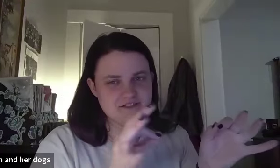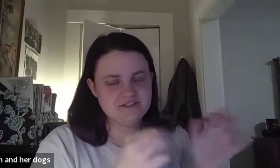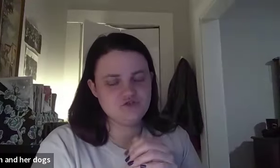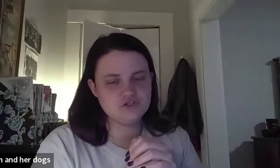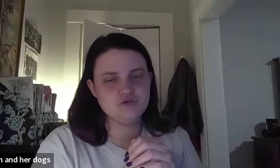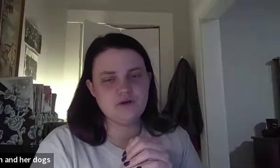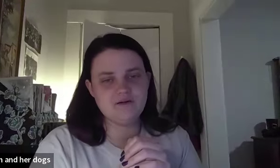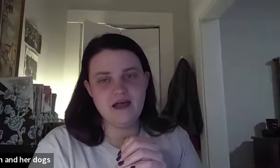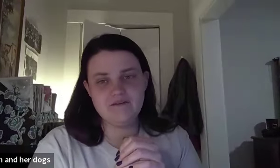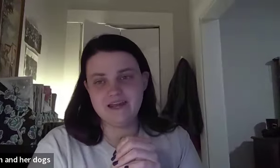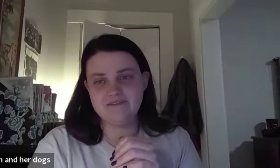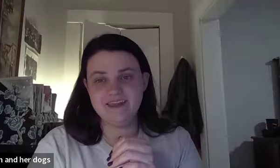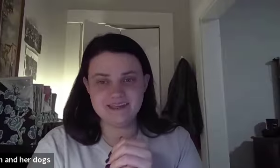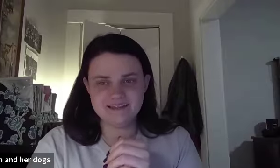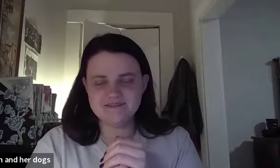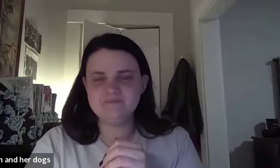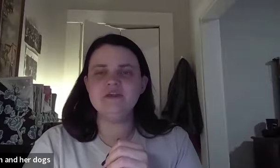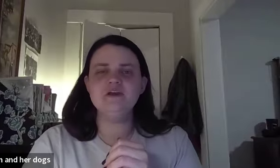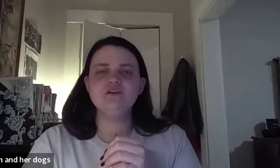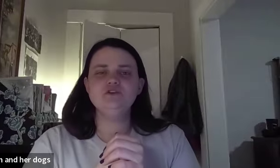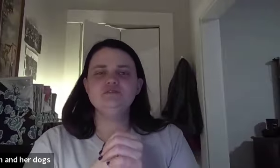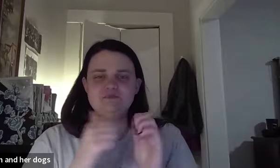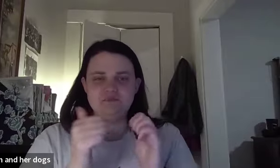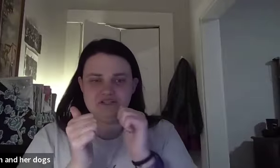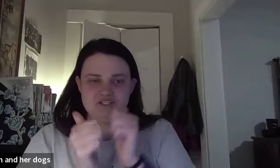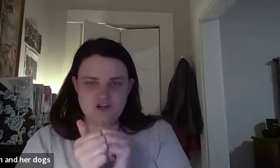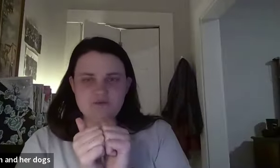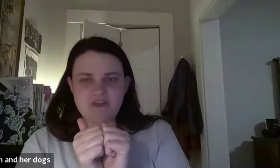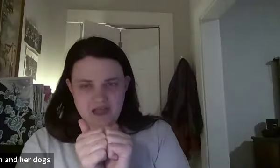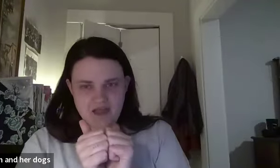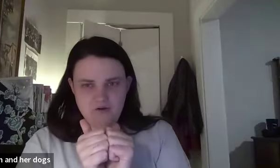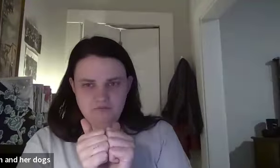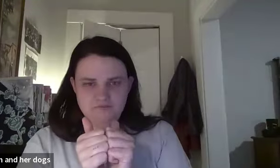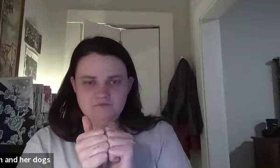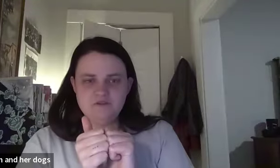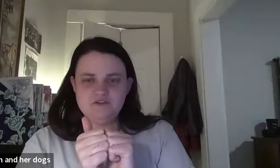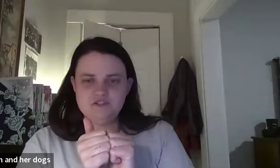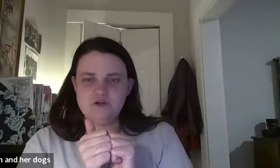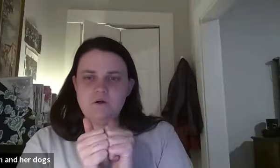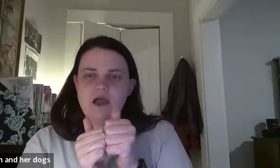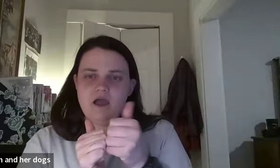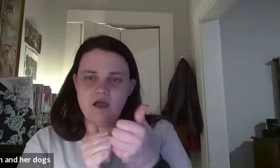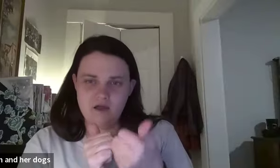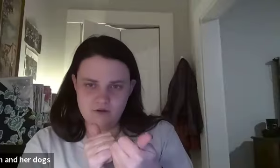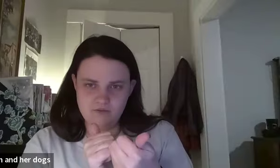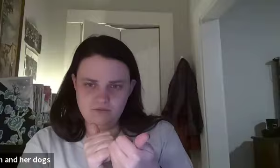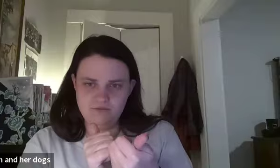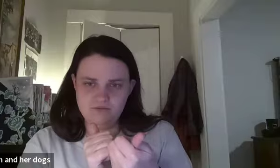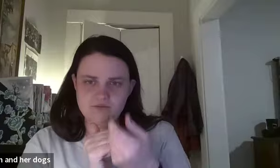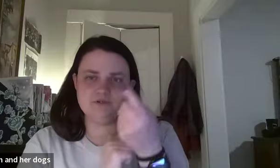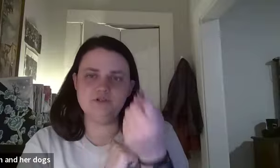sentence structure where we'll have it at the end. You typically start with the how. So you go how